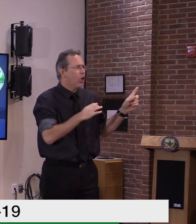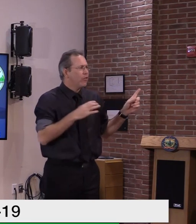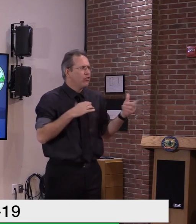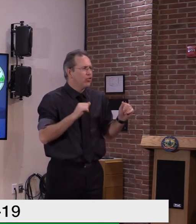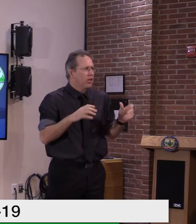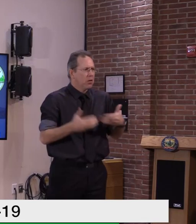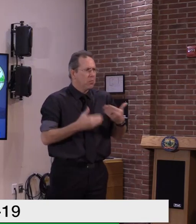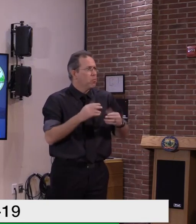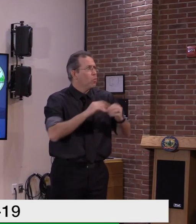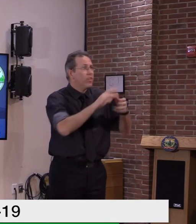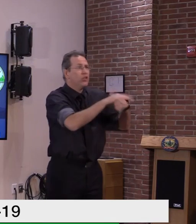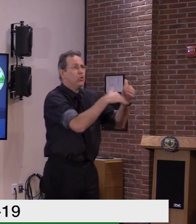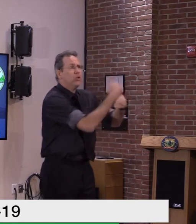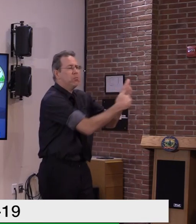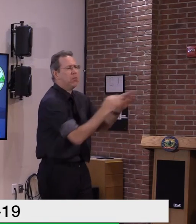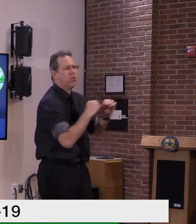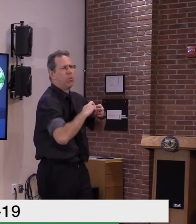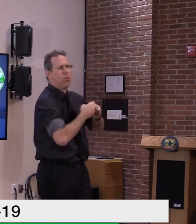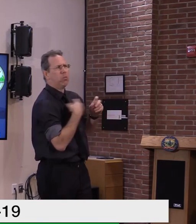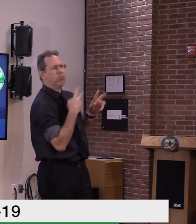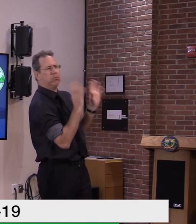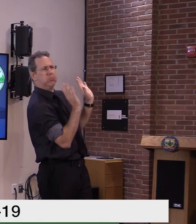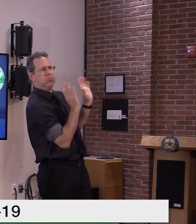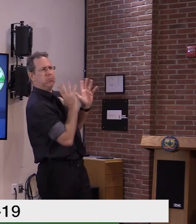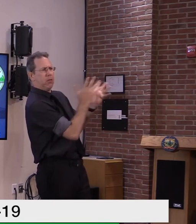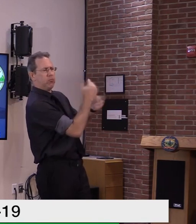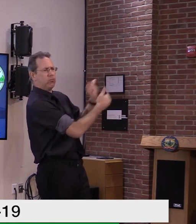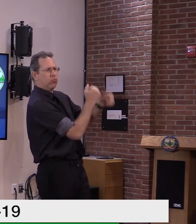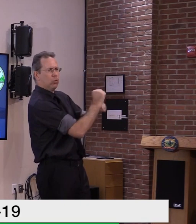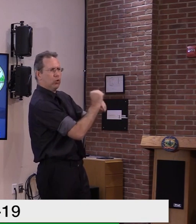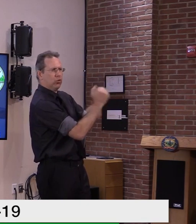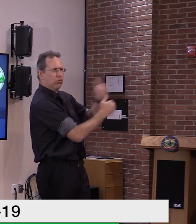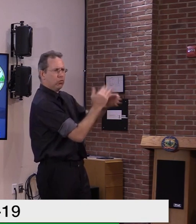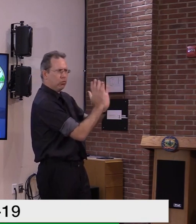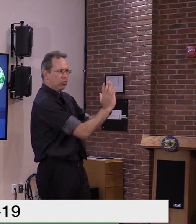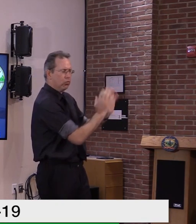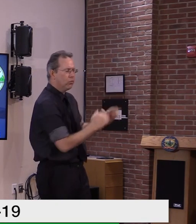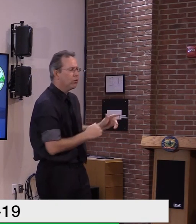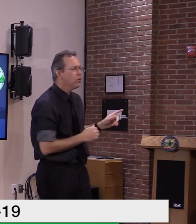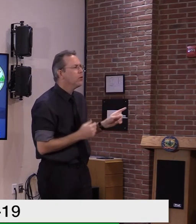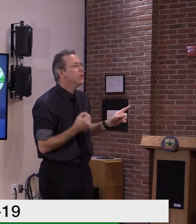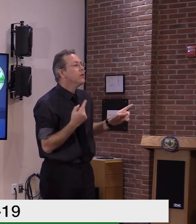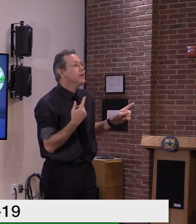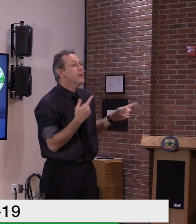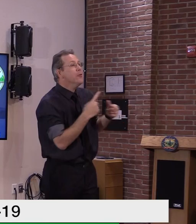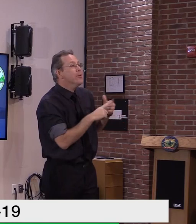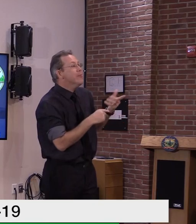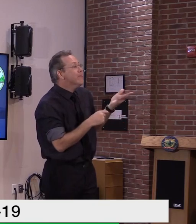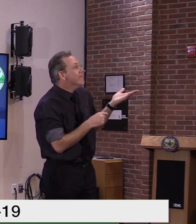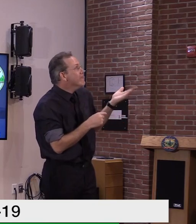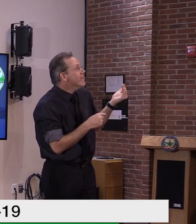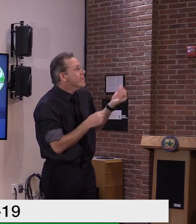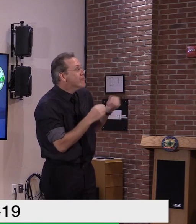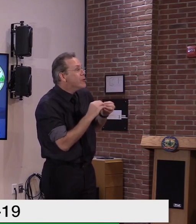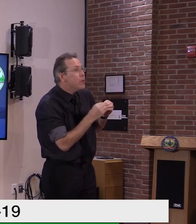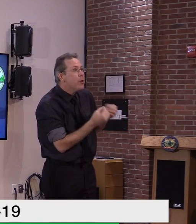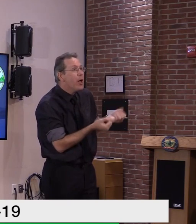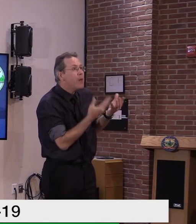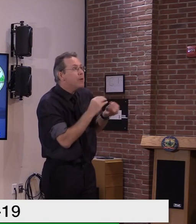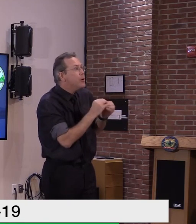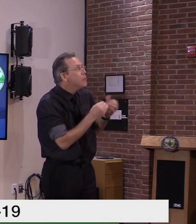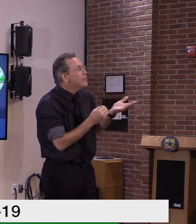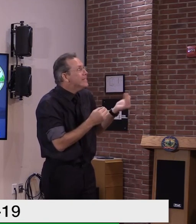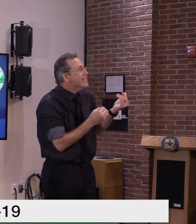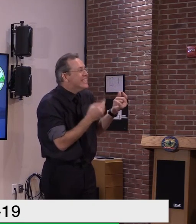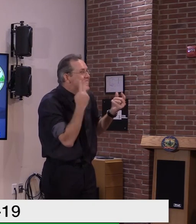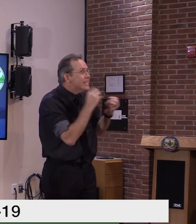money. I think where our issues are is just get us the dosages that we need. Okay, thank you. Chris,